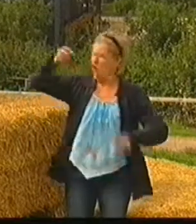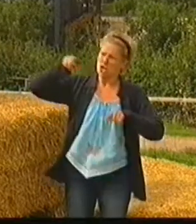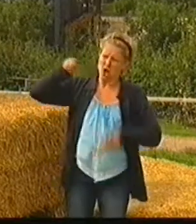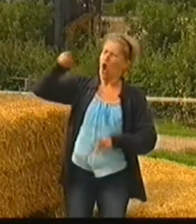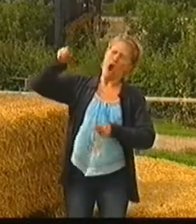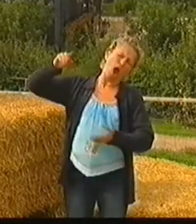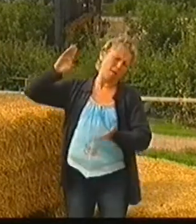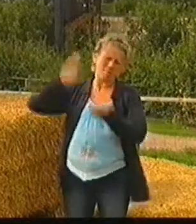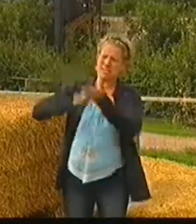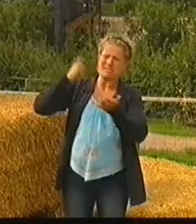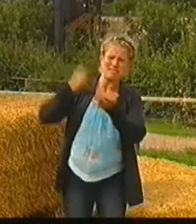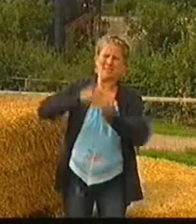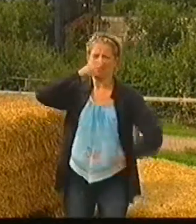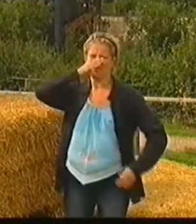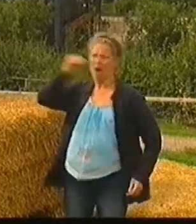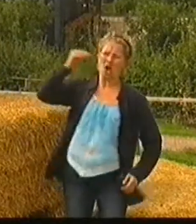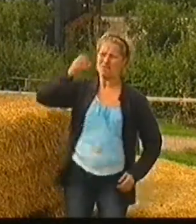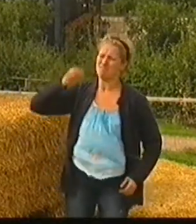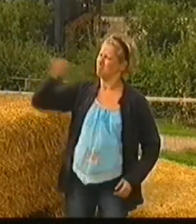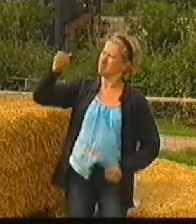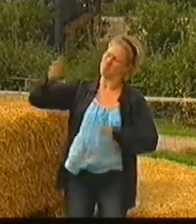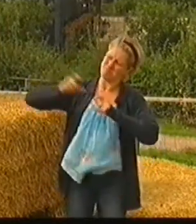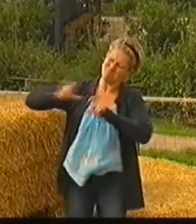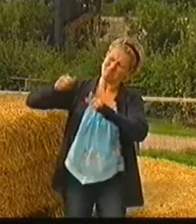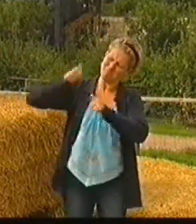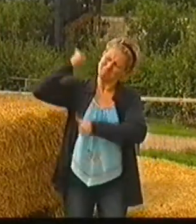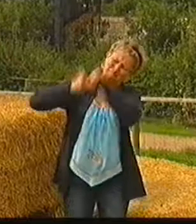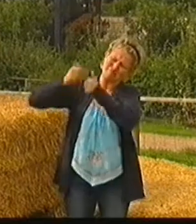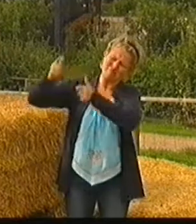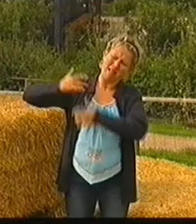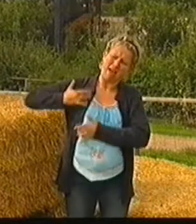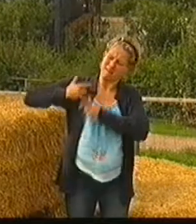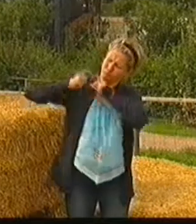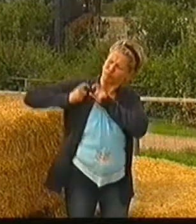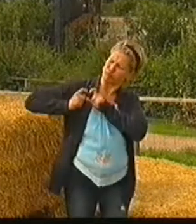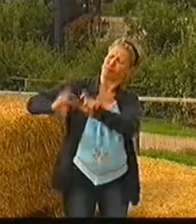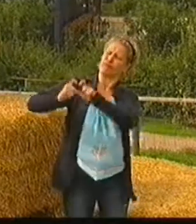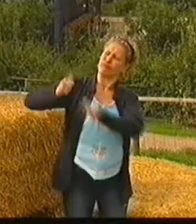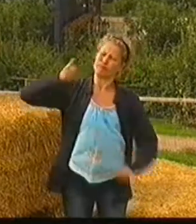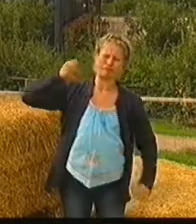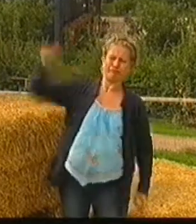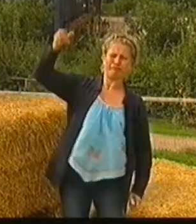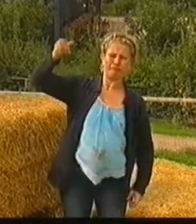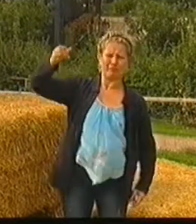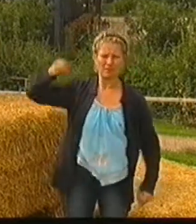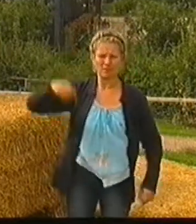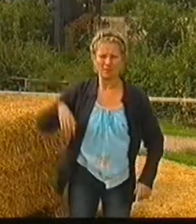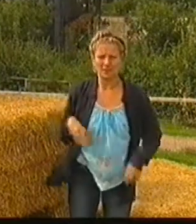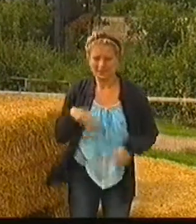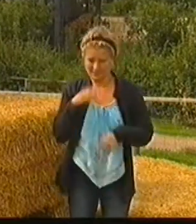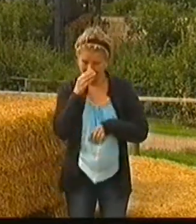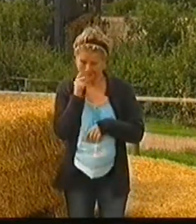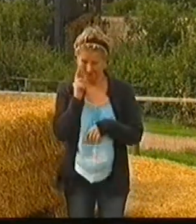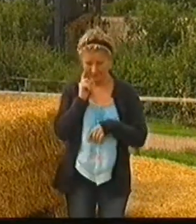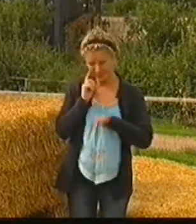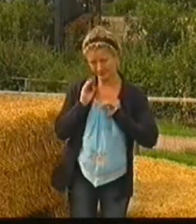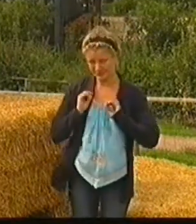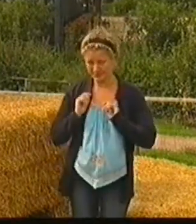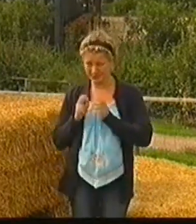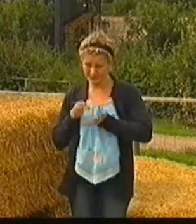and raising their glasses. "To Mr. Fox! Long may he live!" Then Mrs. Fox got shyly to her feet